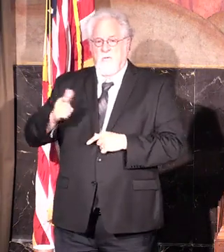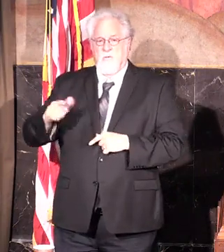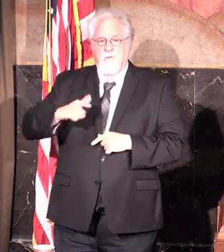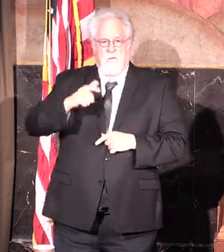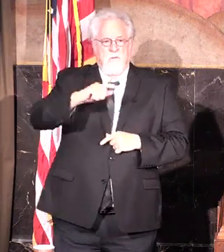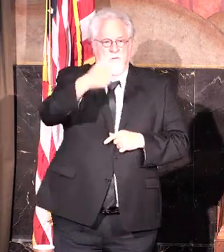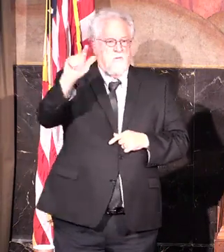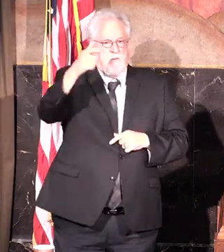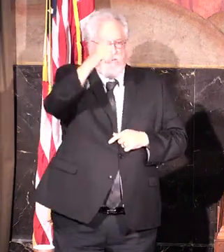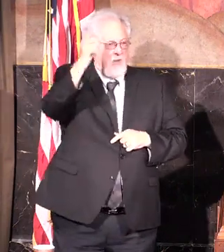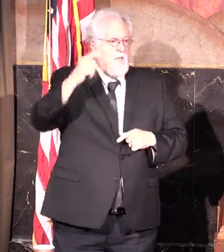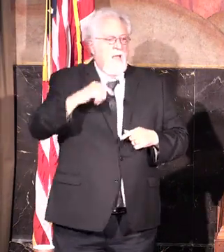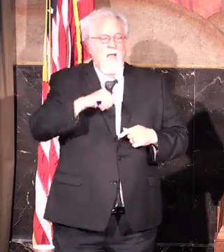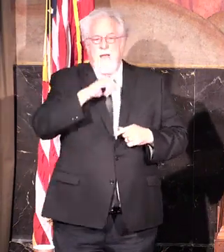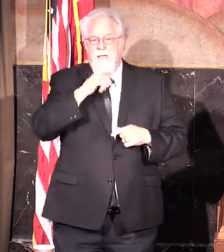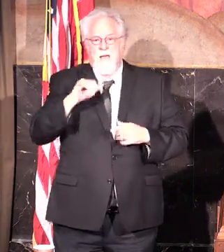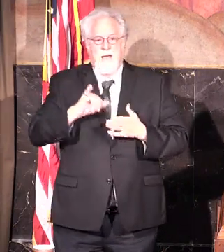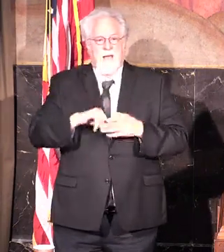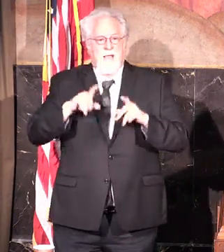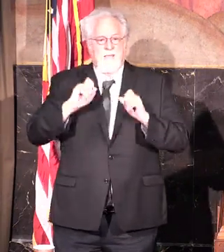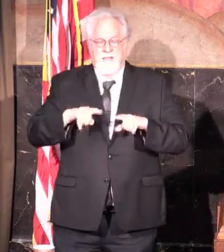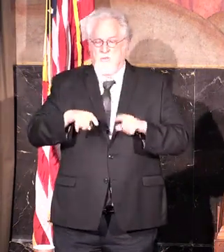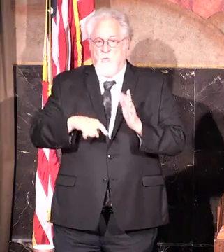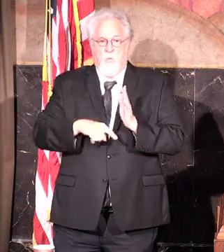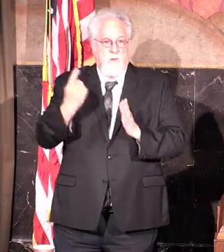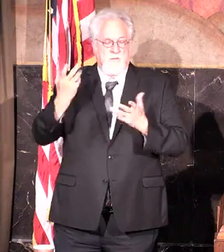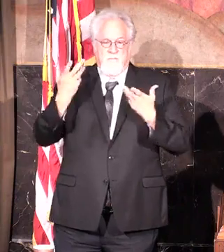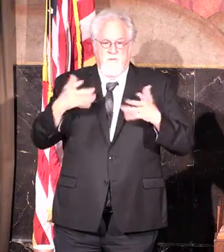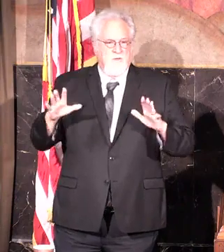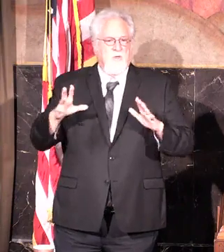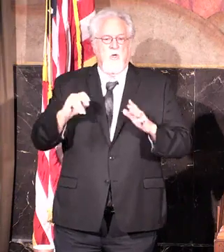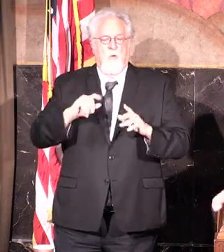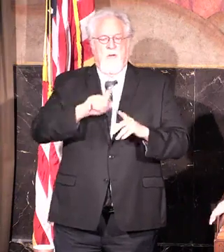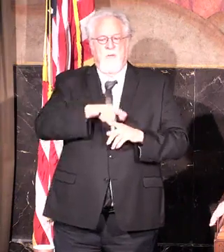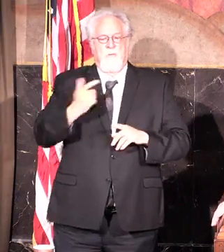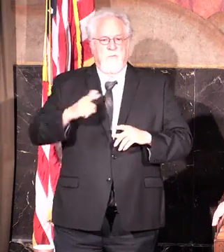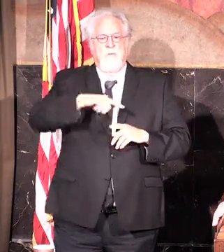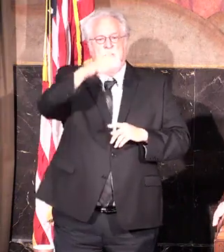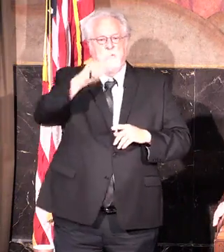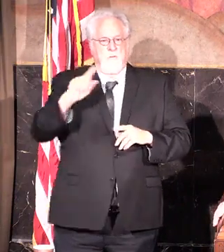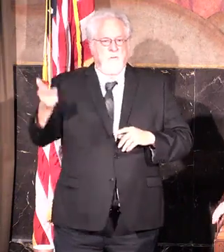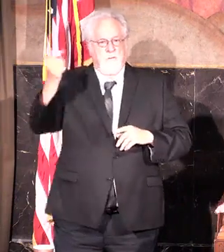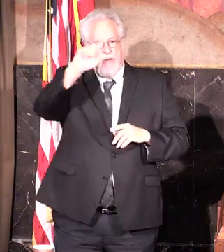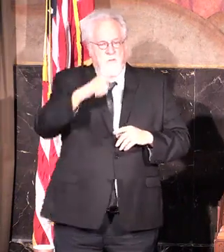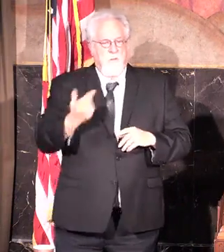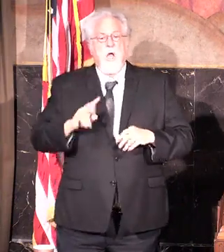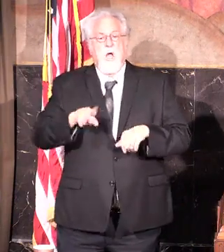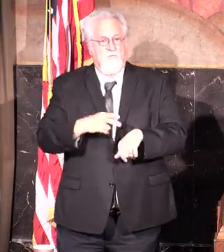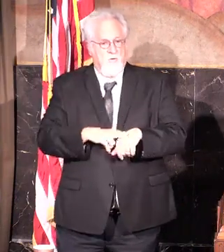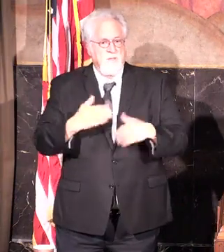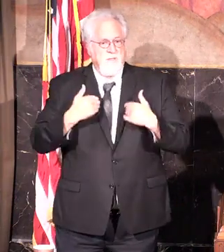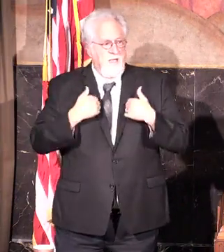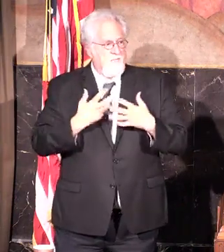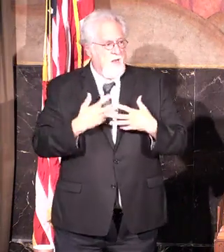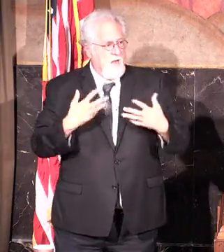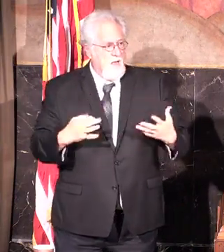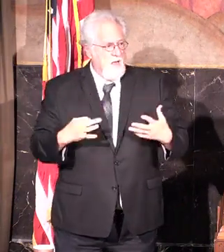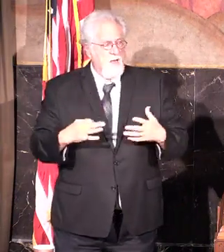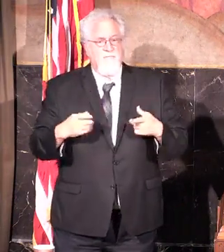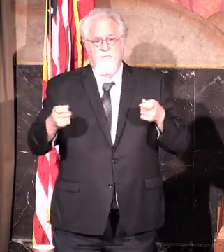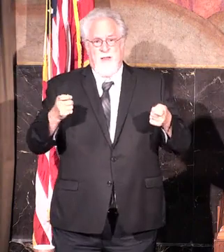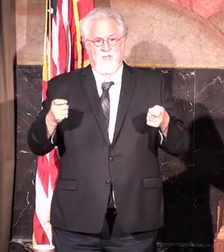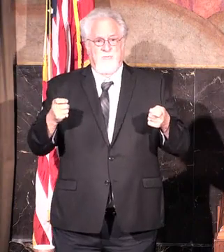we're going to. It's not like we're going to test once and be done, but we're rotating through, and of course they have a lot of